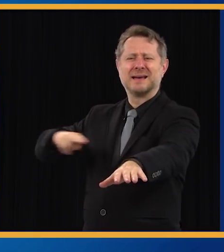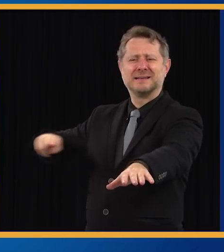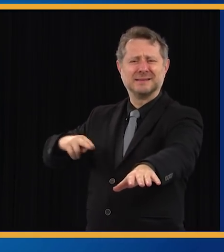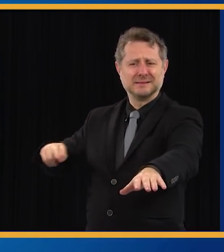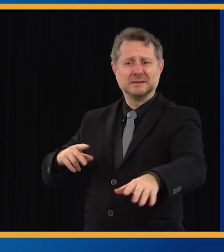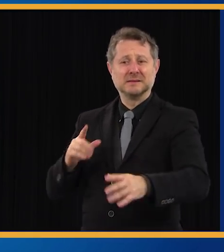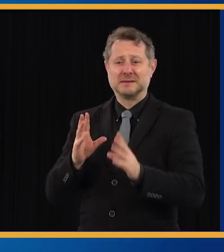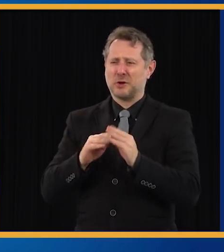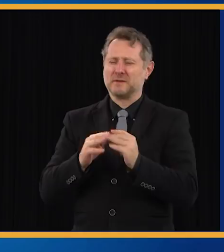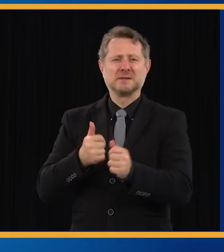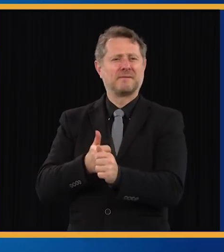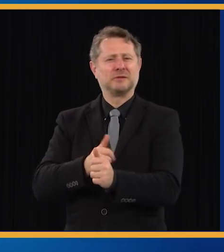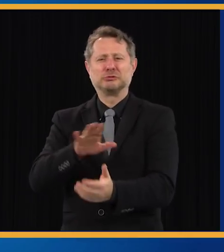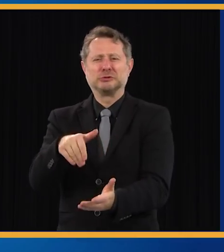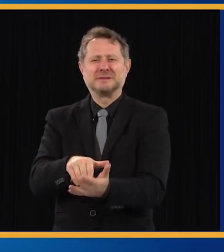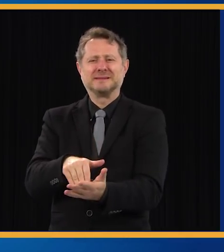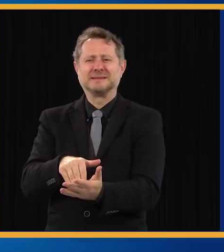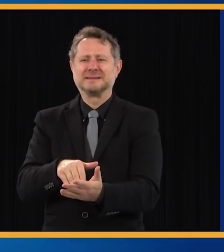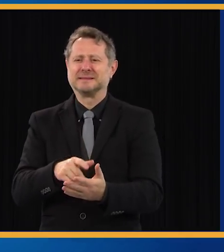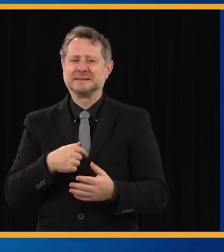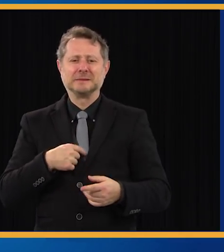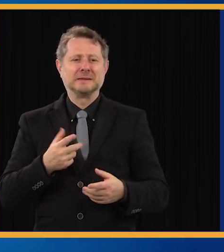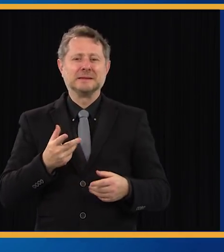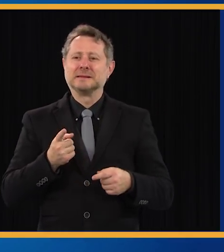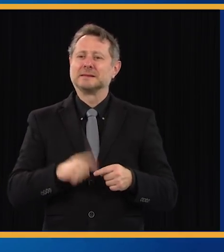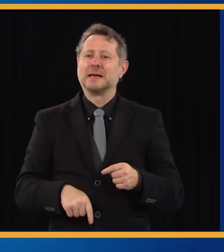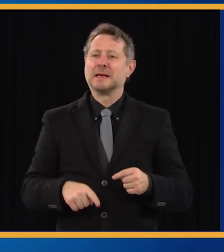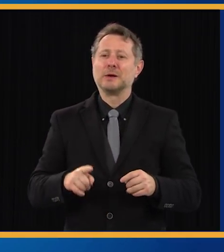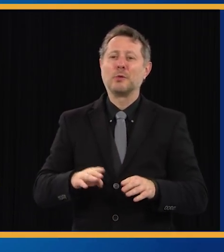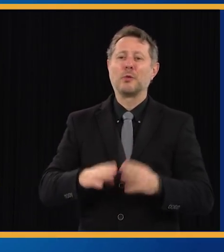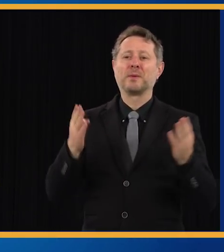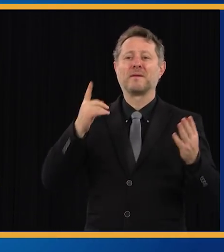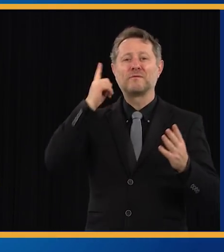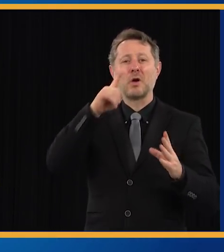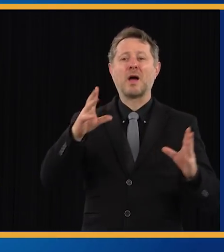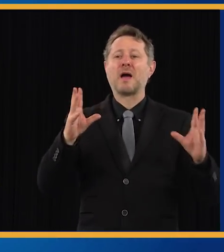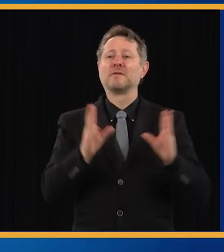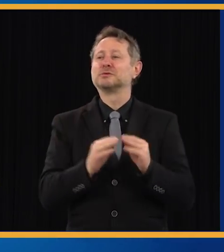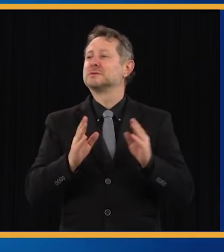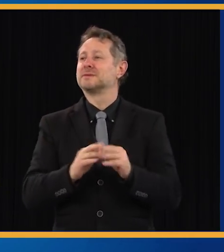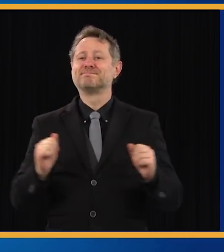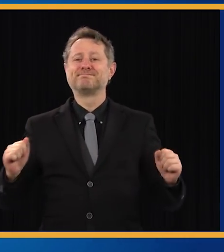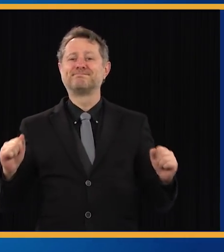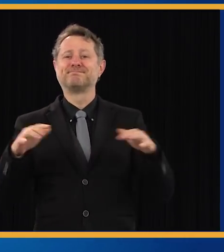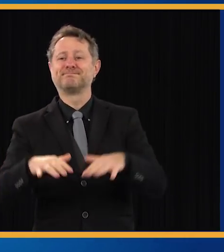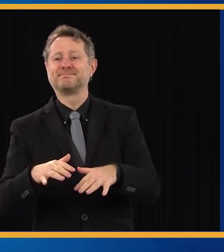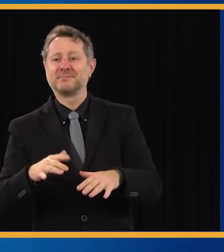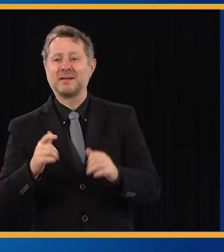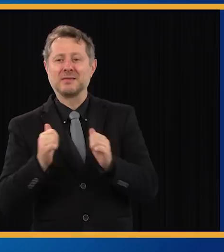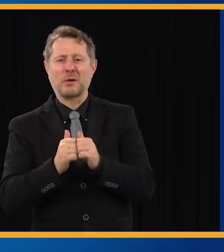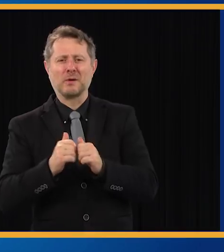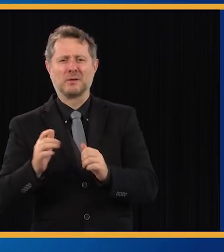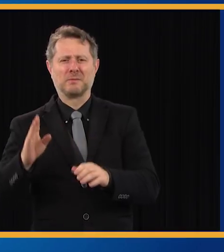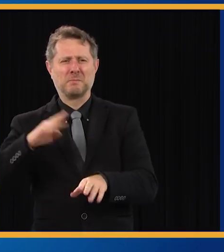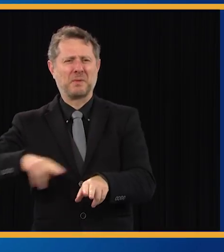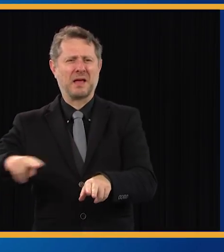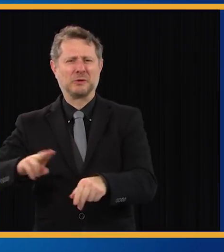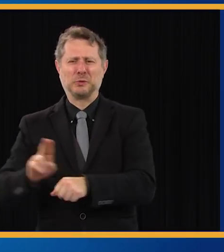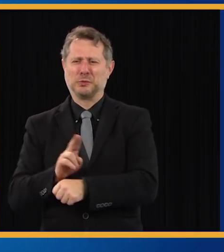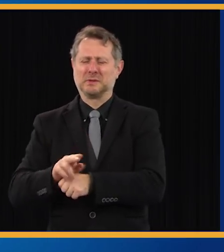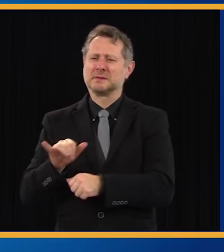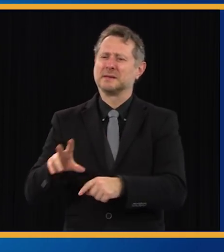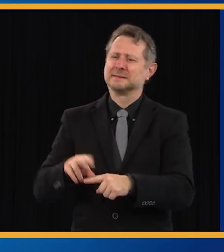can't reopen the convention center, obviously, when it's with the hospital beds in it. Westchester